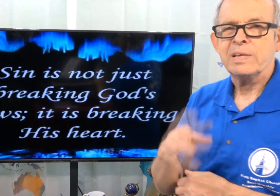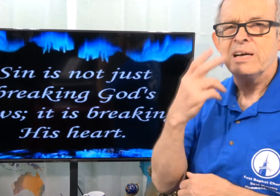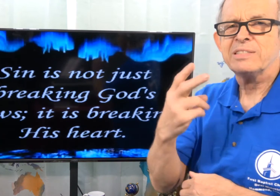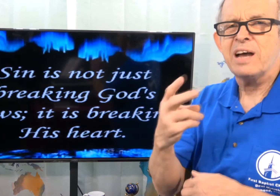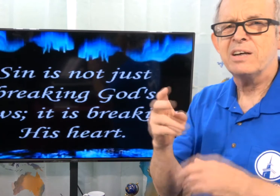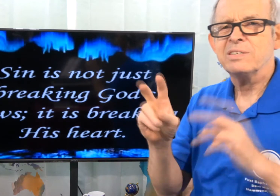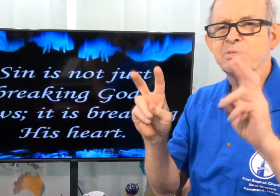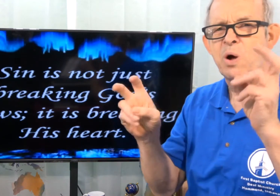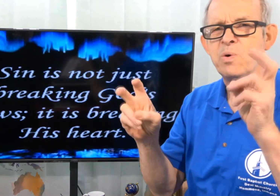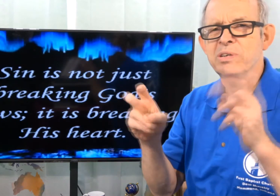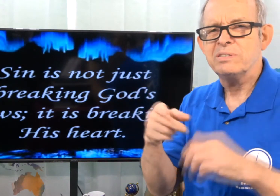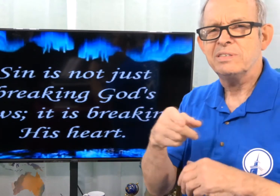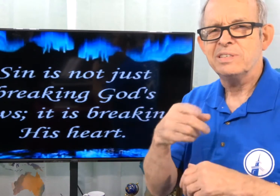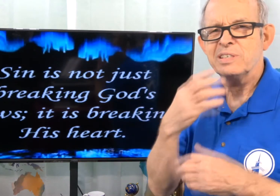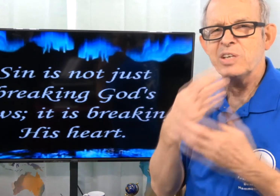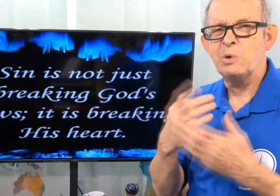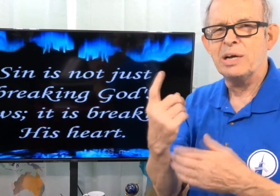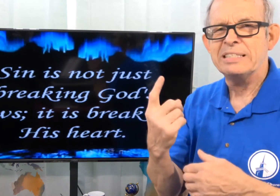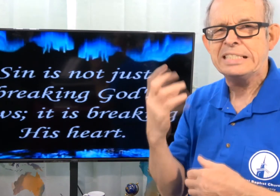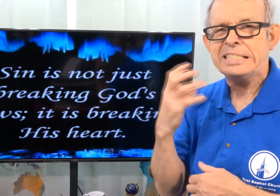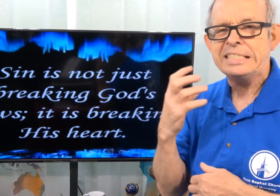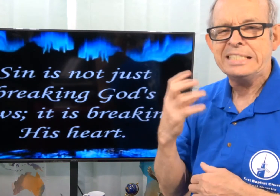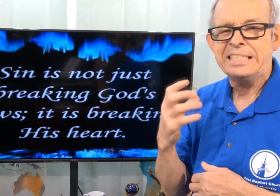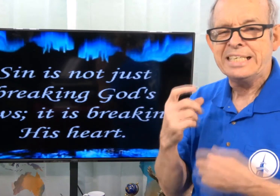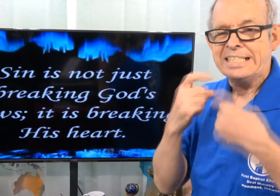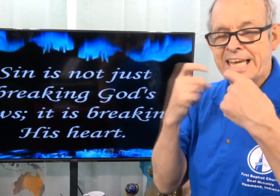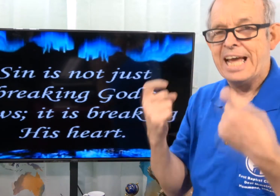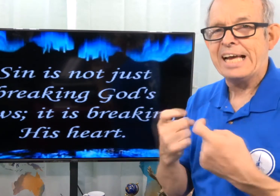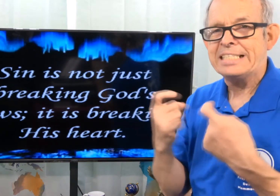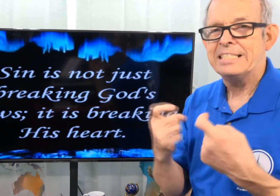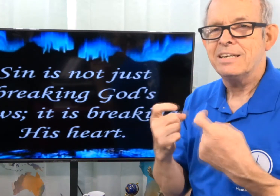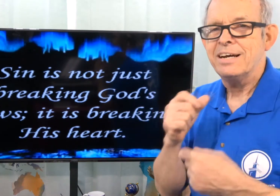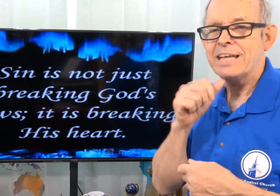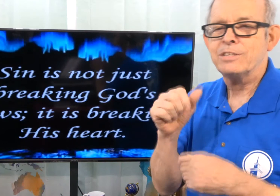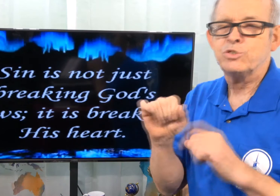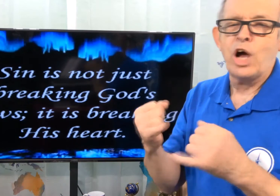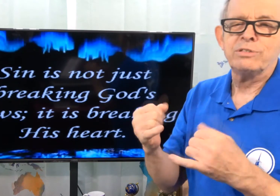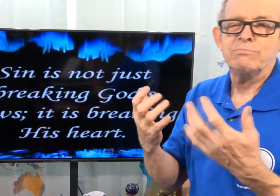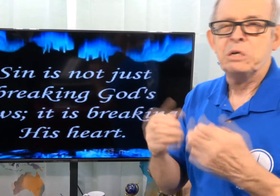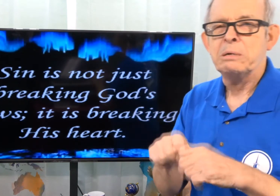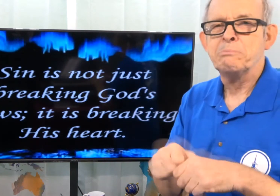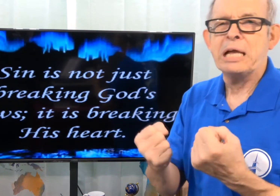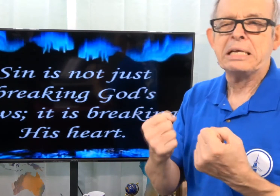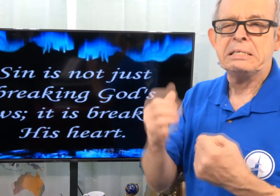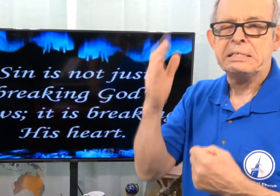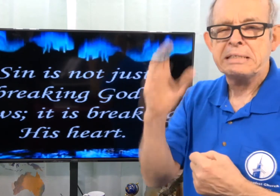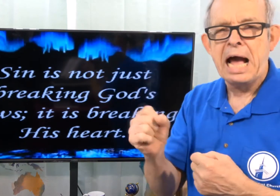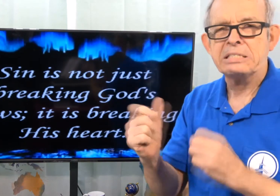That's a quote given. Sin, that's just breaking God's